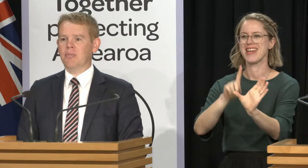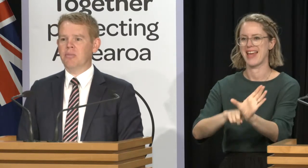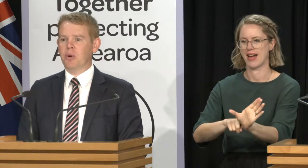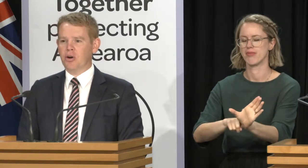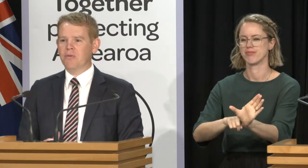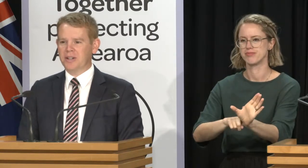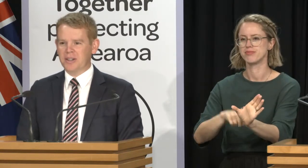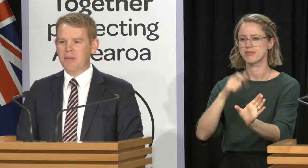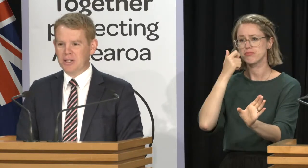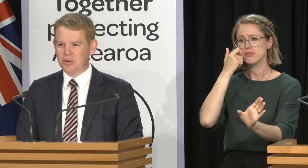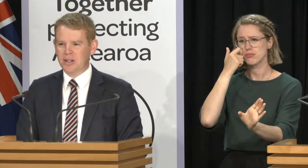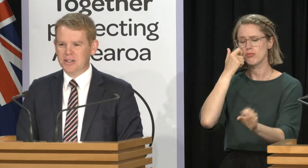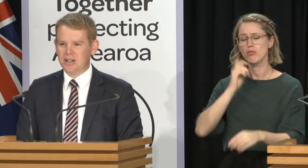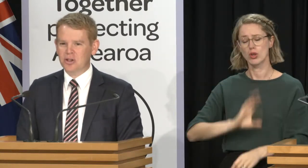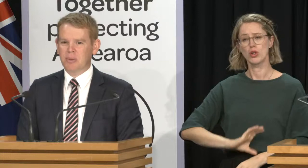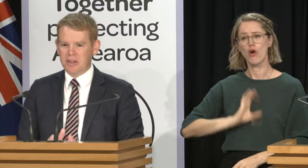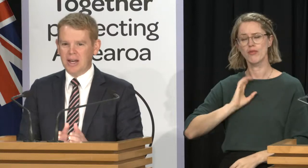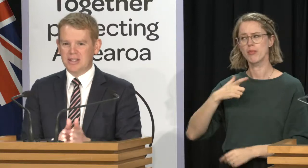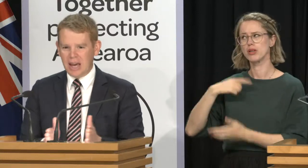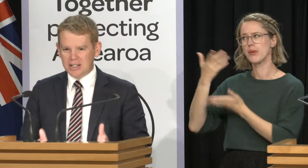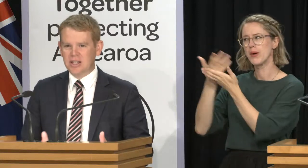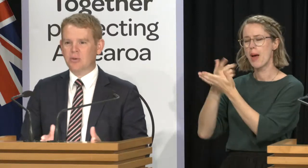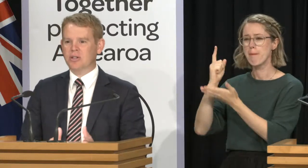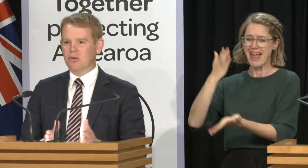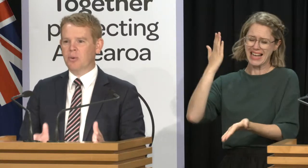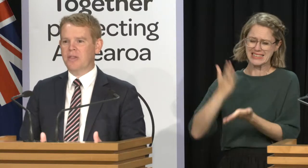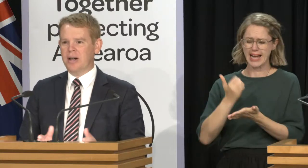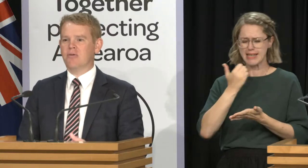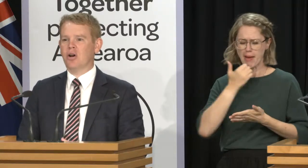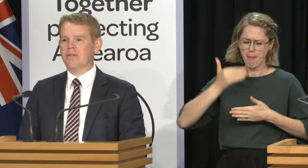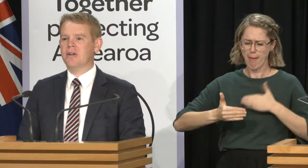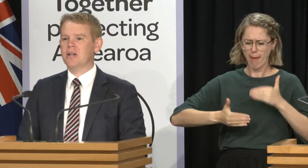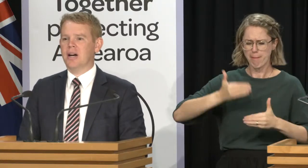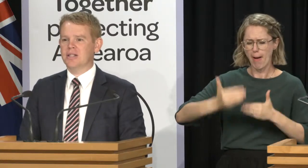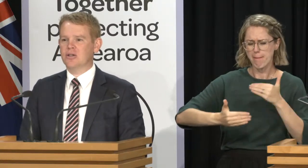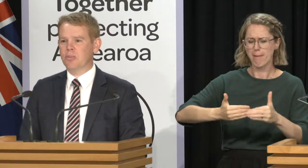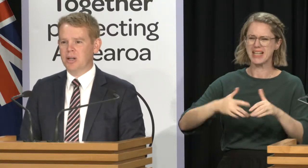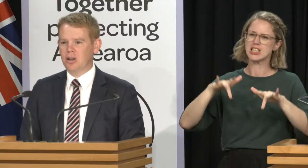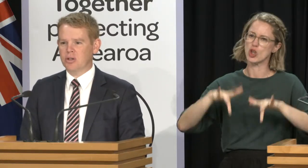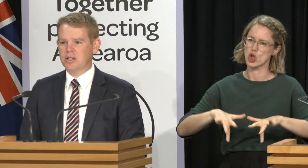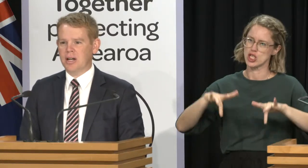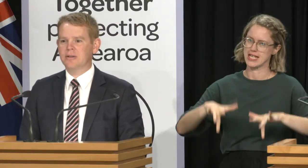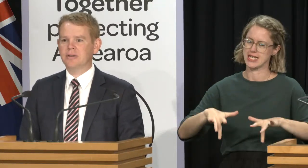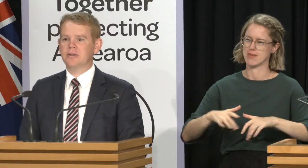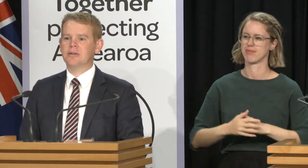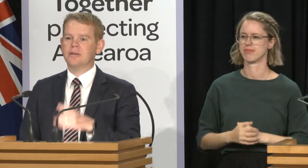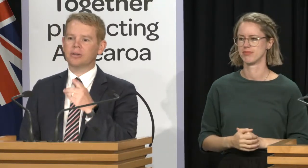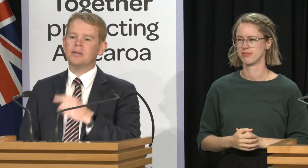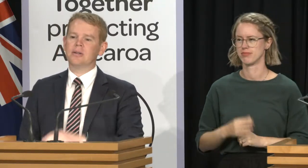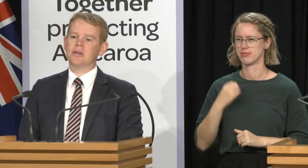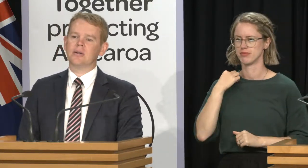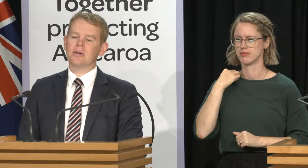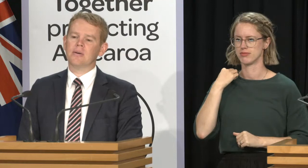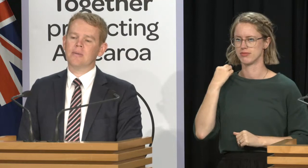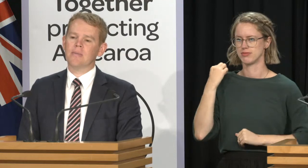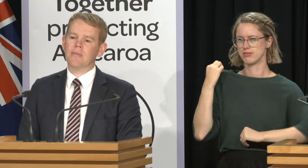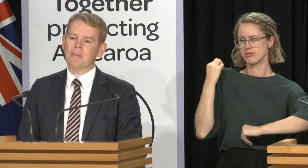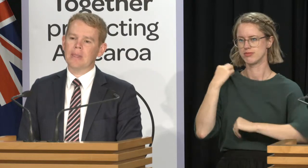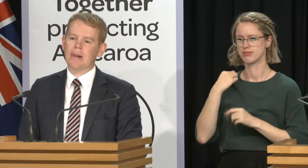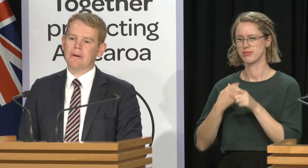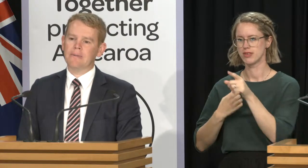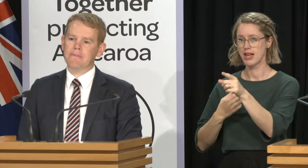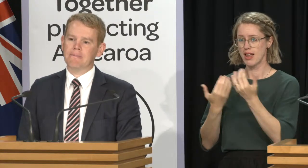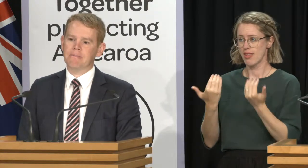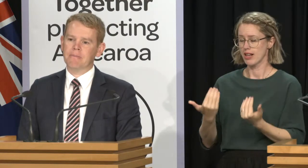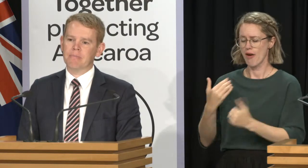So we're confident of that based on our discussions, but the exact sequence of when they arrive are still being locked down. How far will your existing stock take